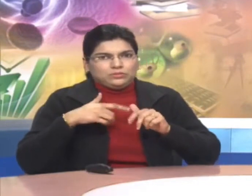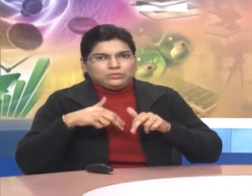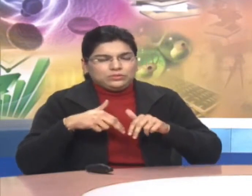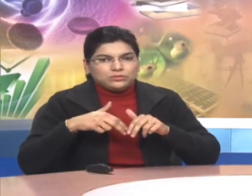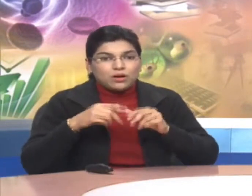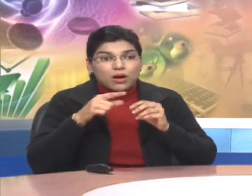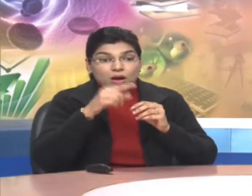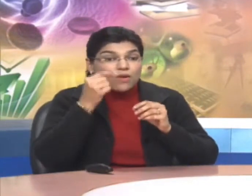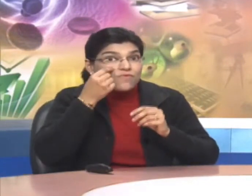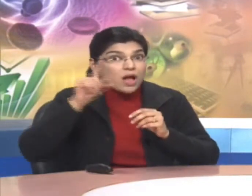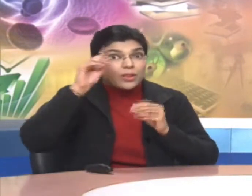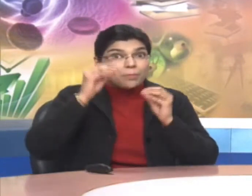in the